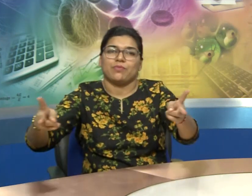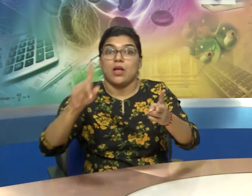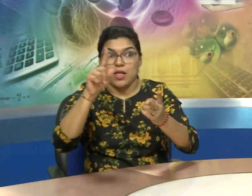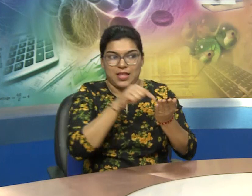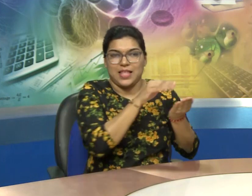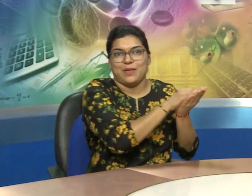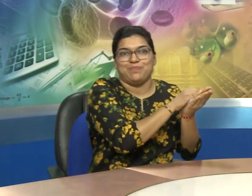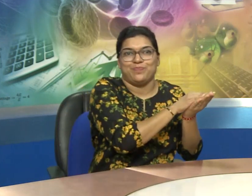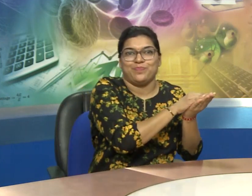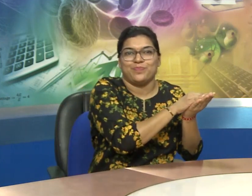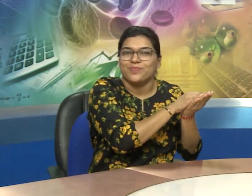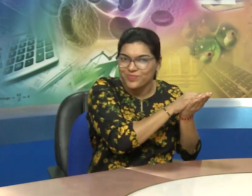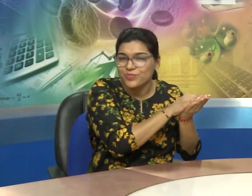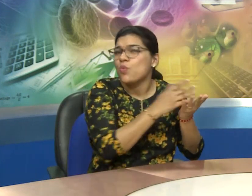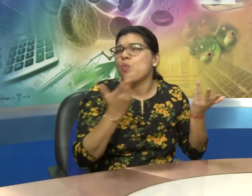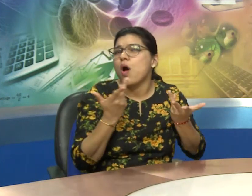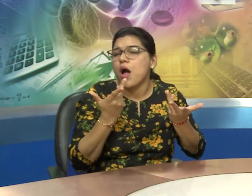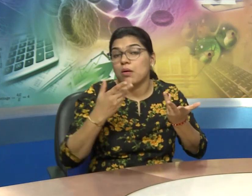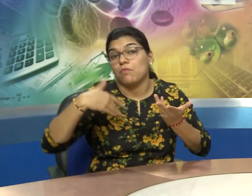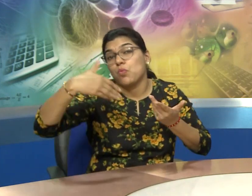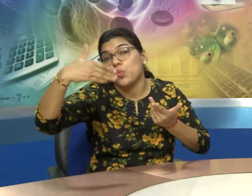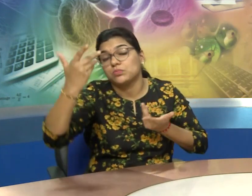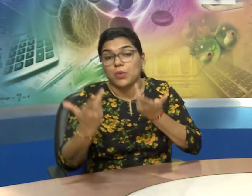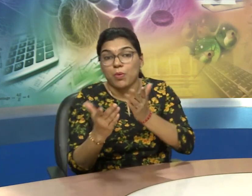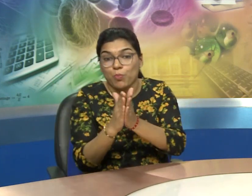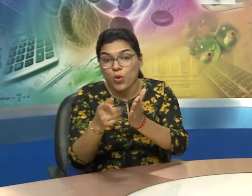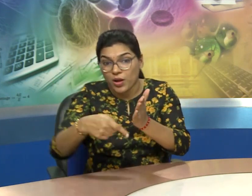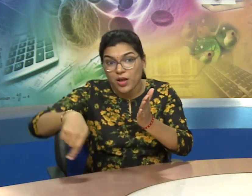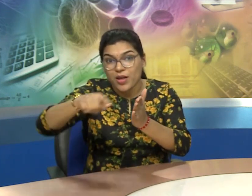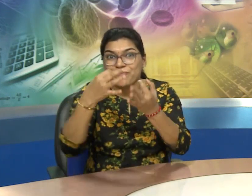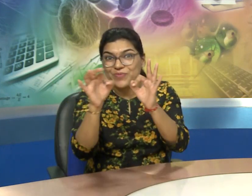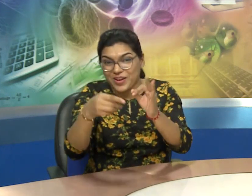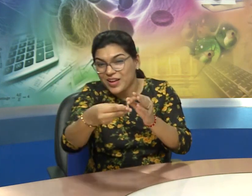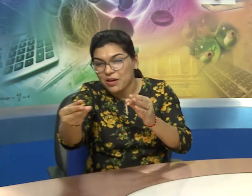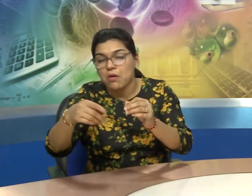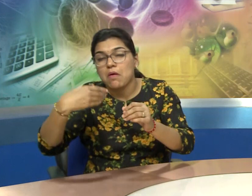One is the free copy and the second periodical is the